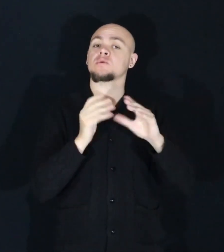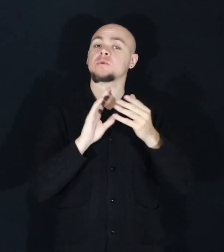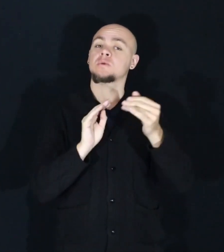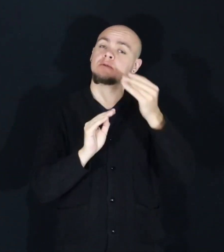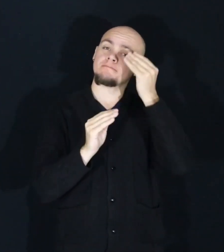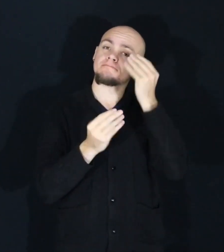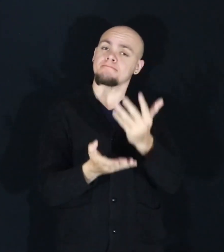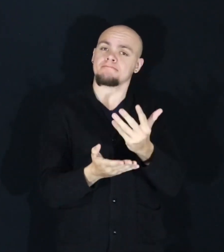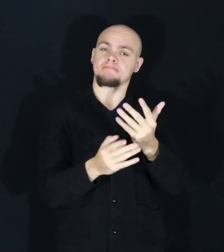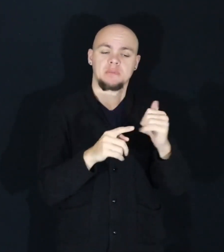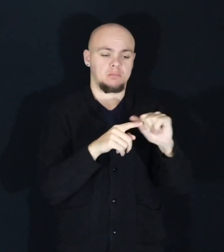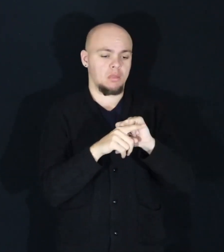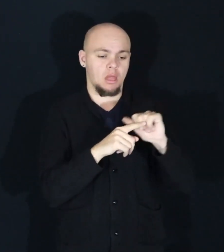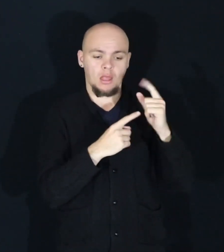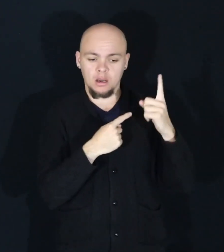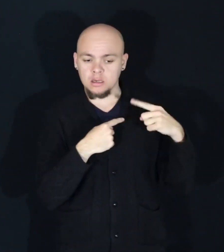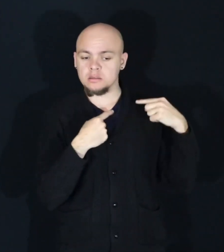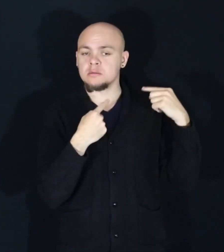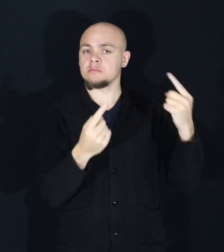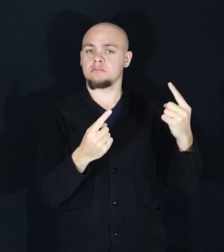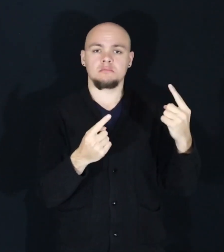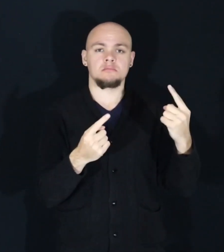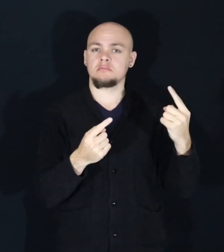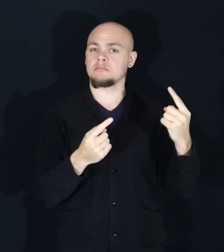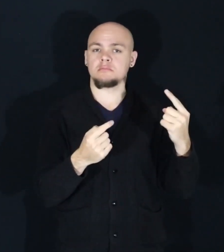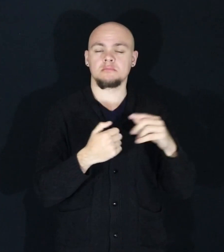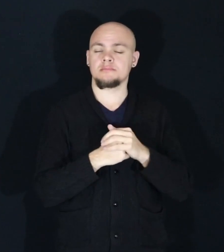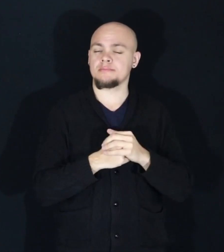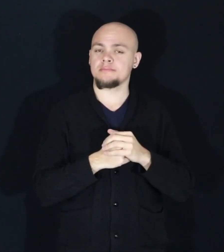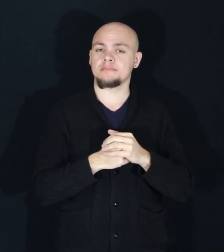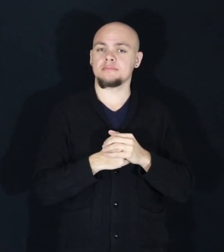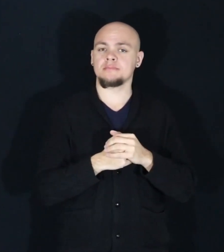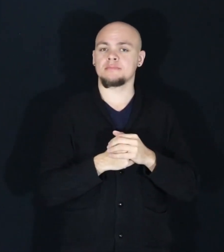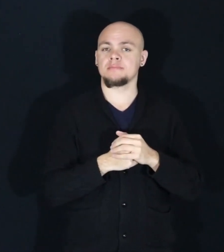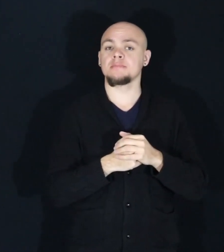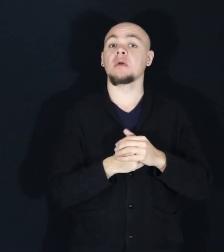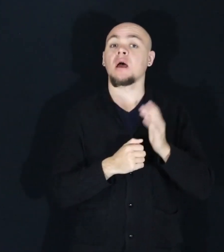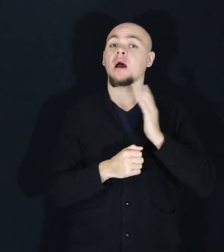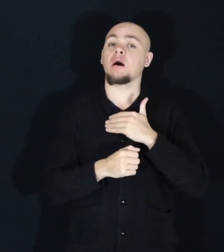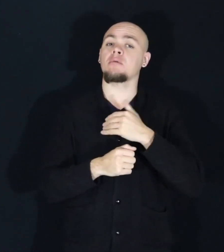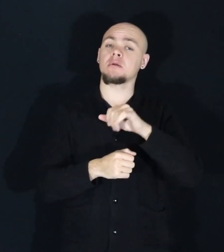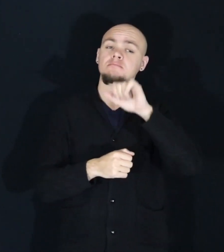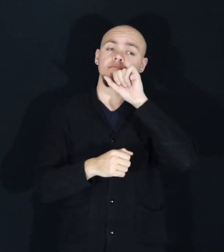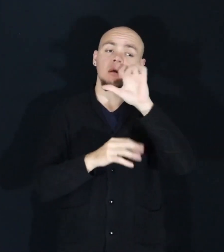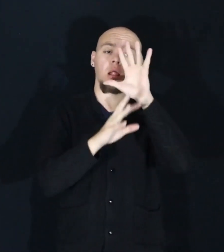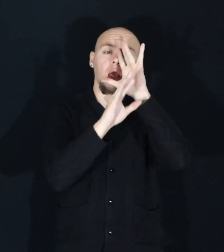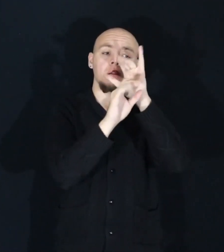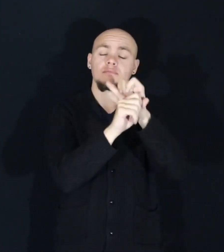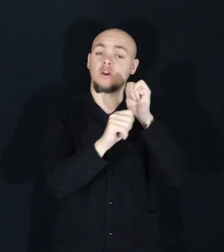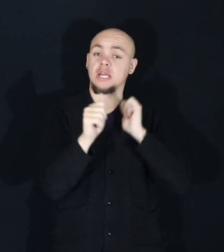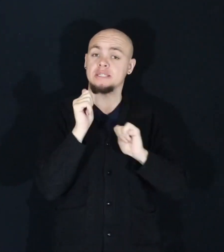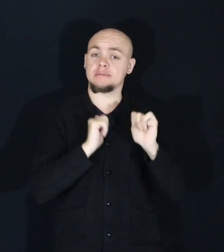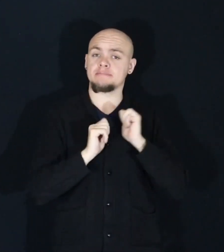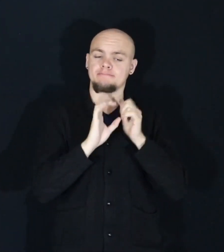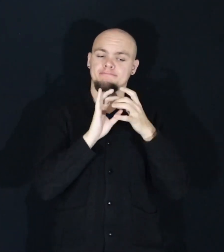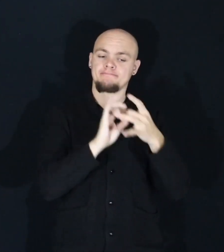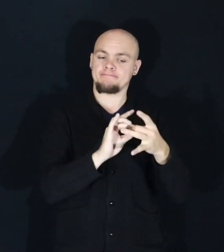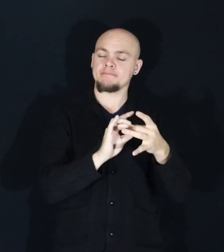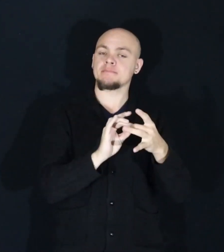a basic practice for as long as humans have existed, and I believe that our love for entertainment is rooted in our love for